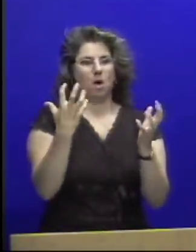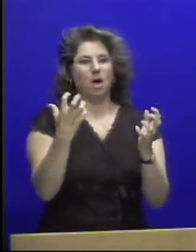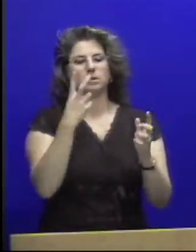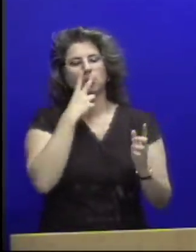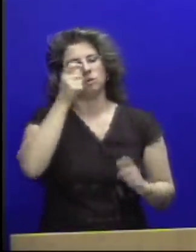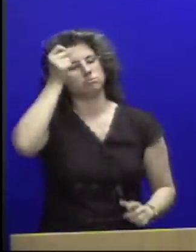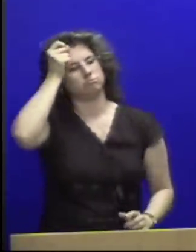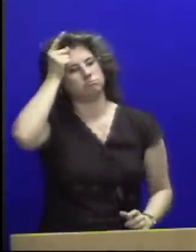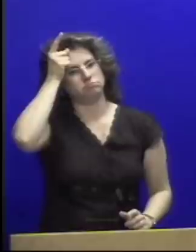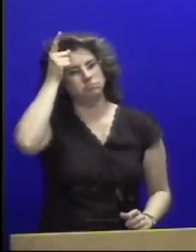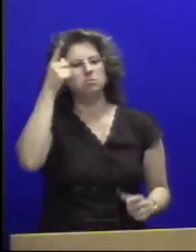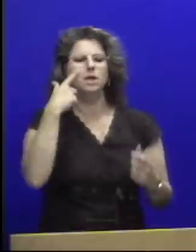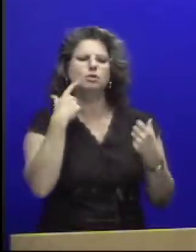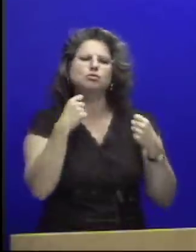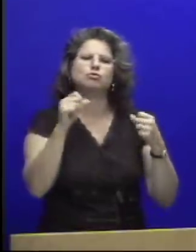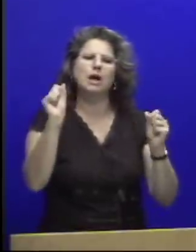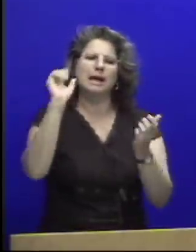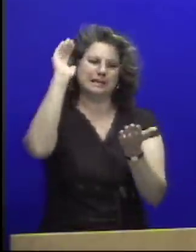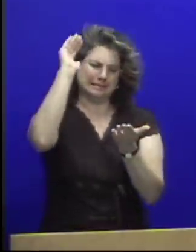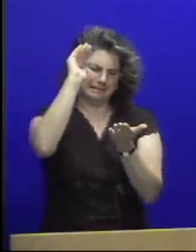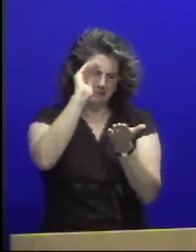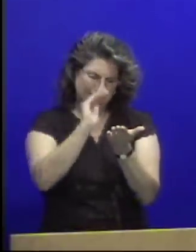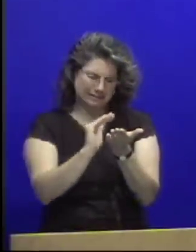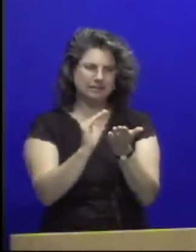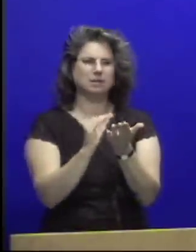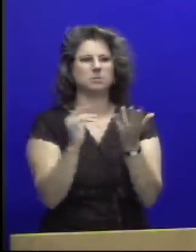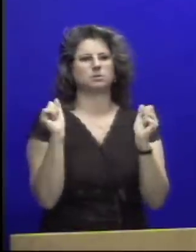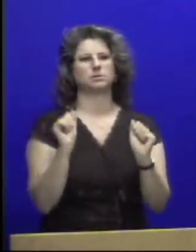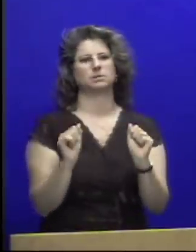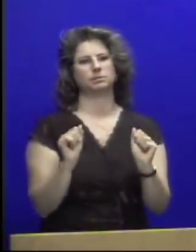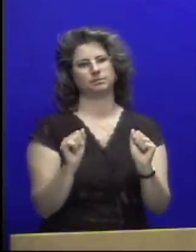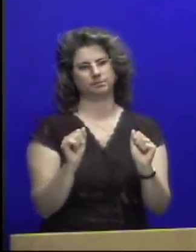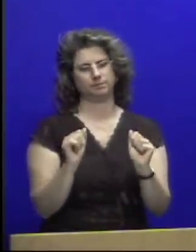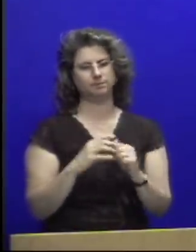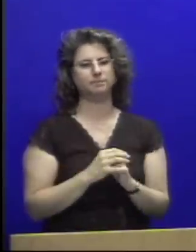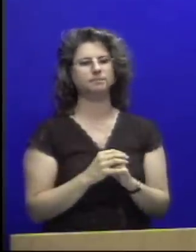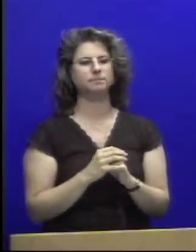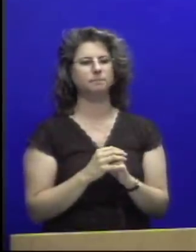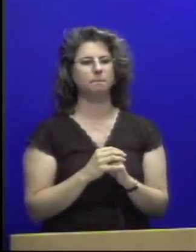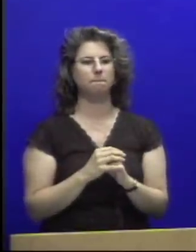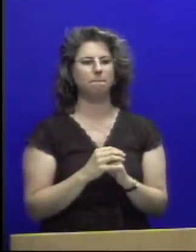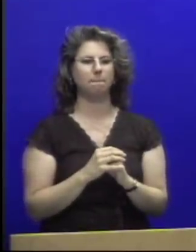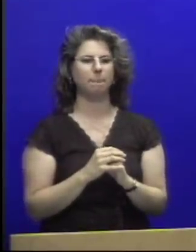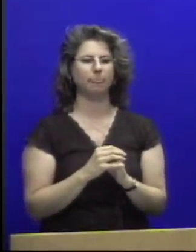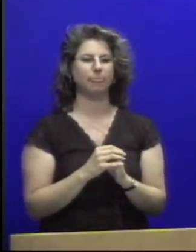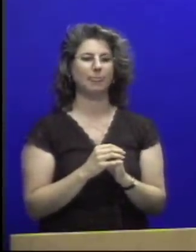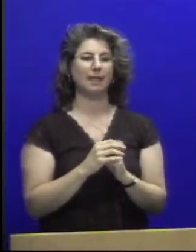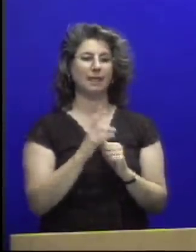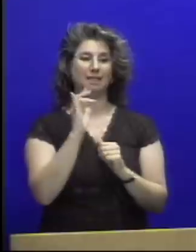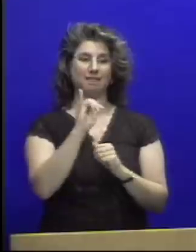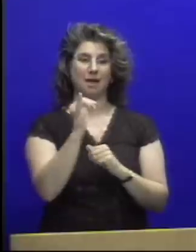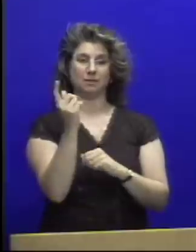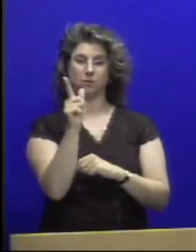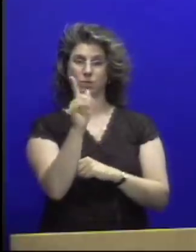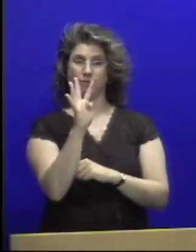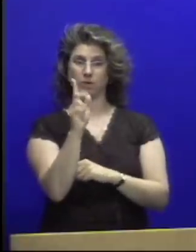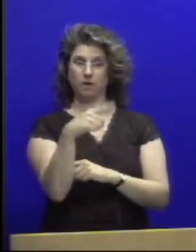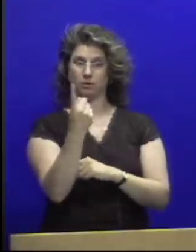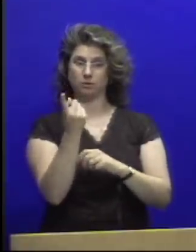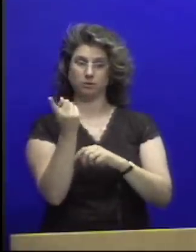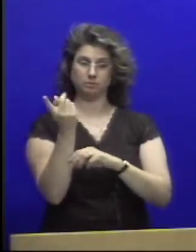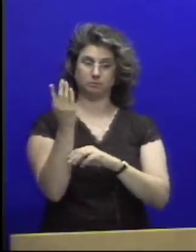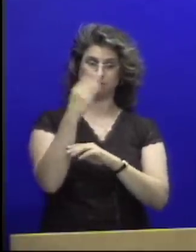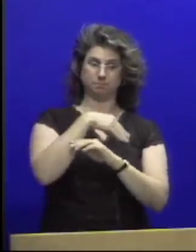So the important thing is to smoke the least amount you can, and no smoking 24 hours